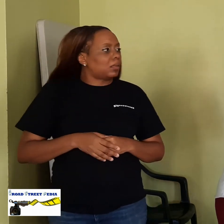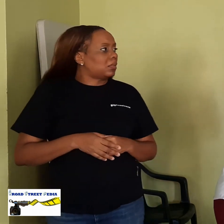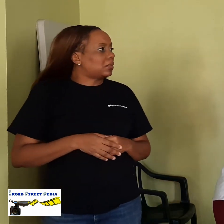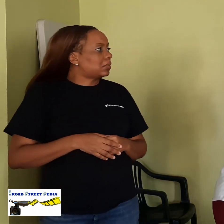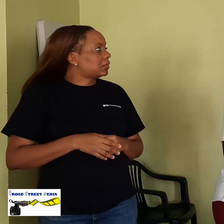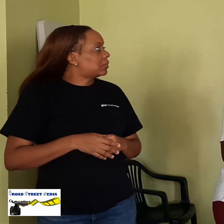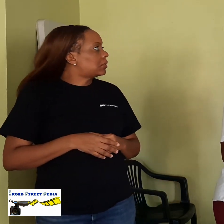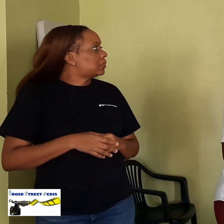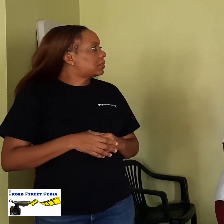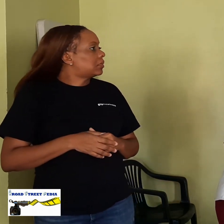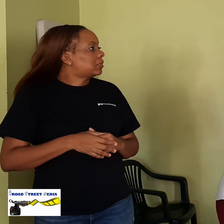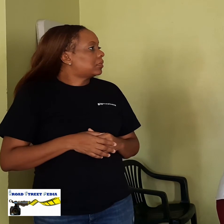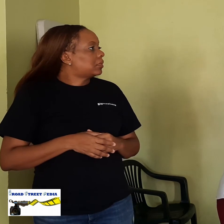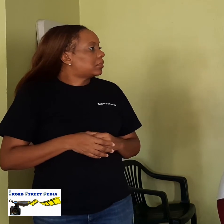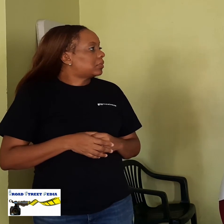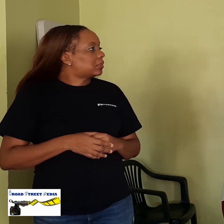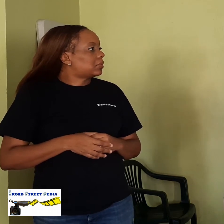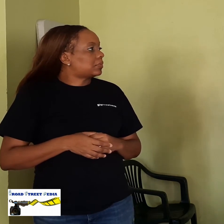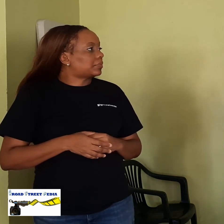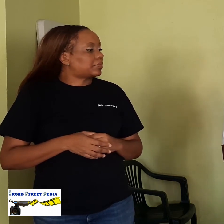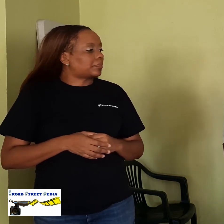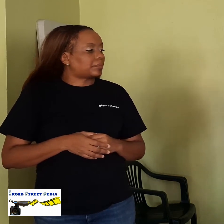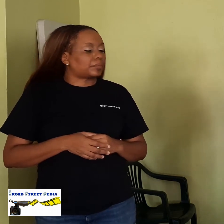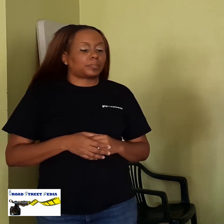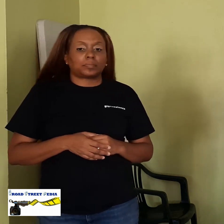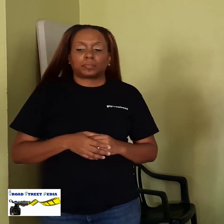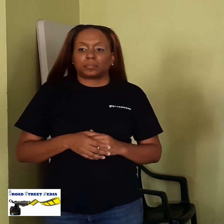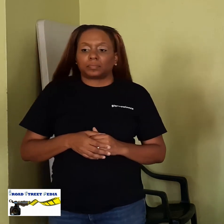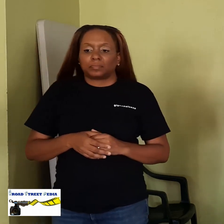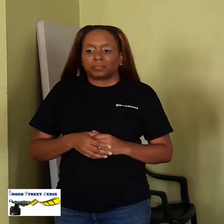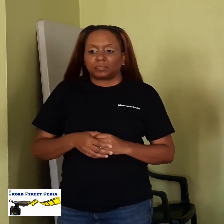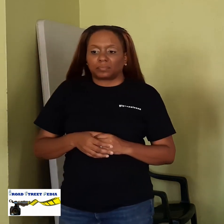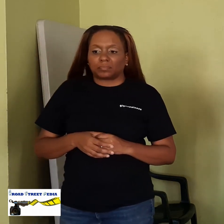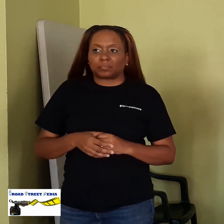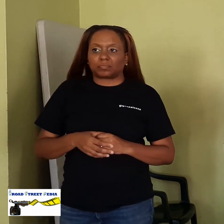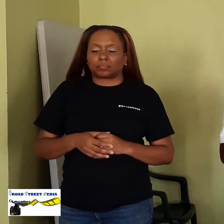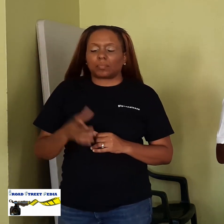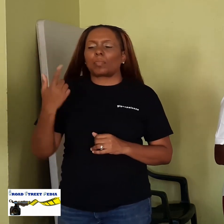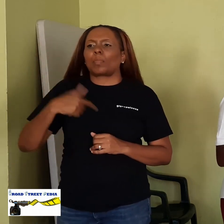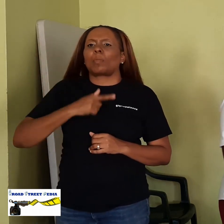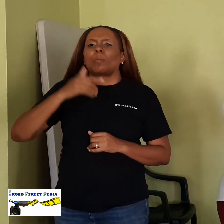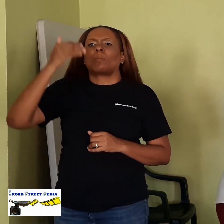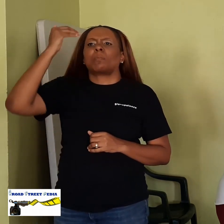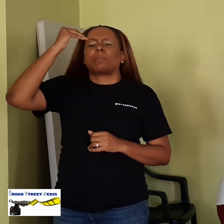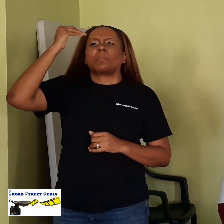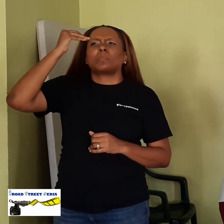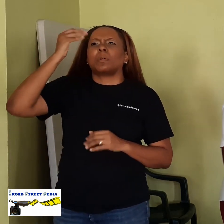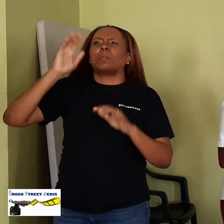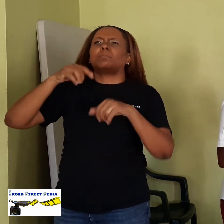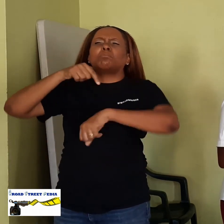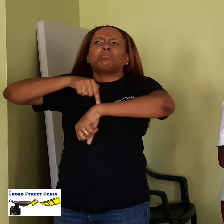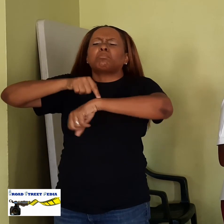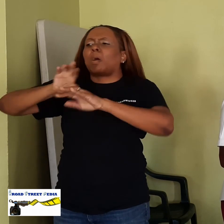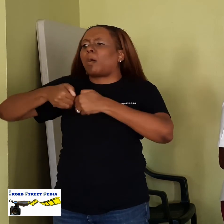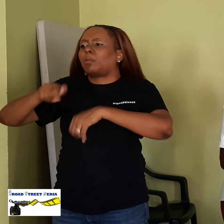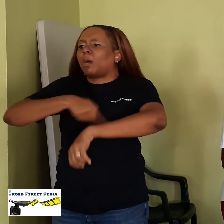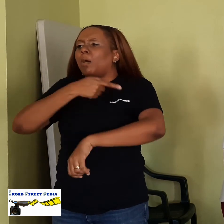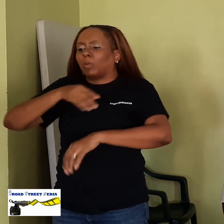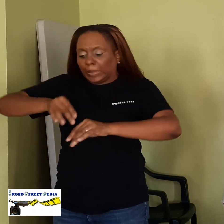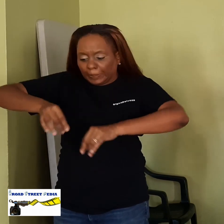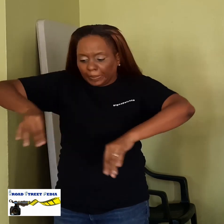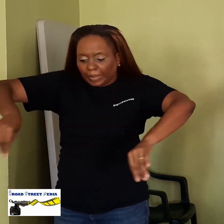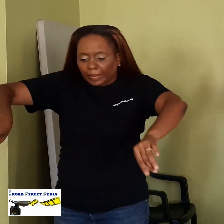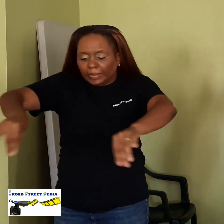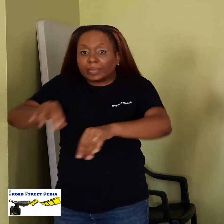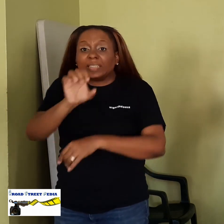as we have learned before, we normally will time our crops. We know how long it takes for them to develop from the seed to be